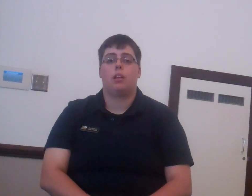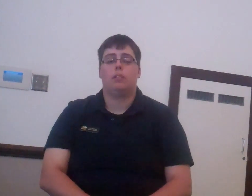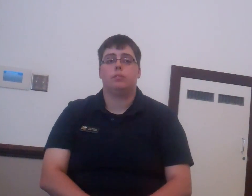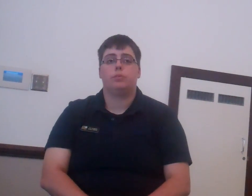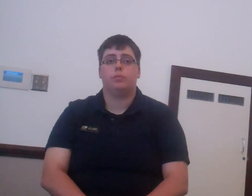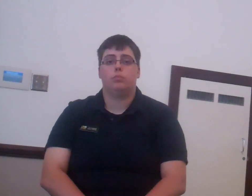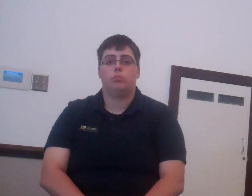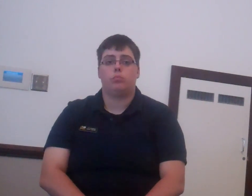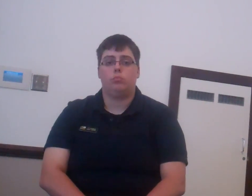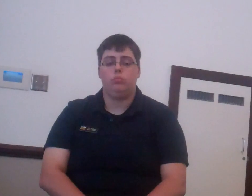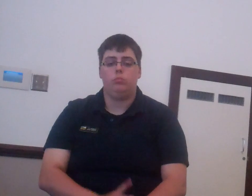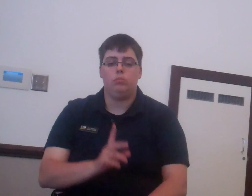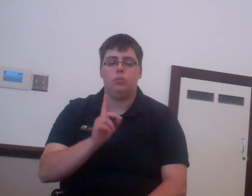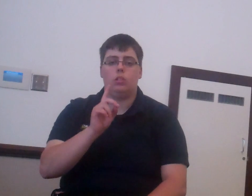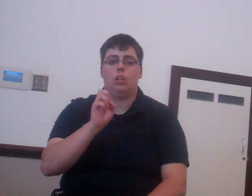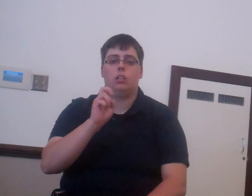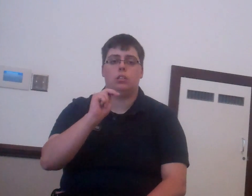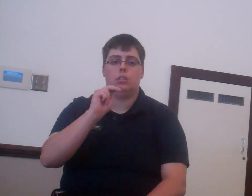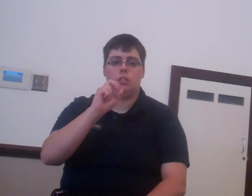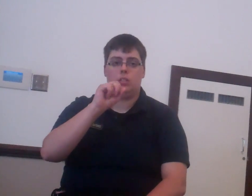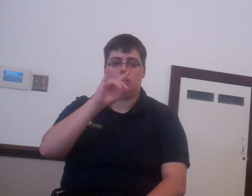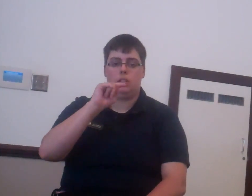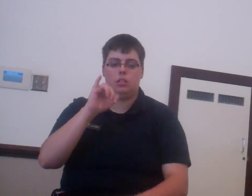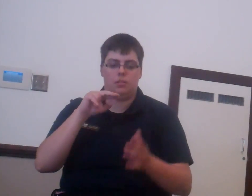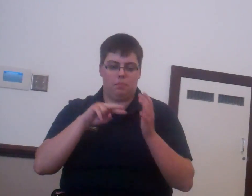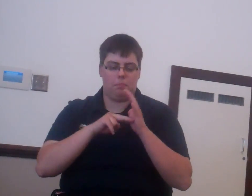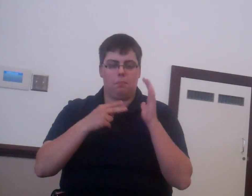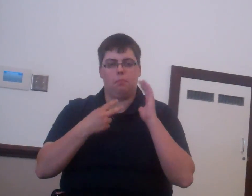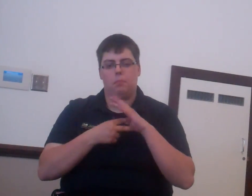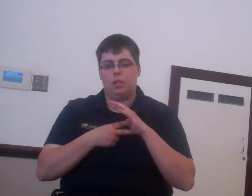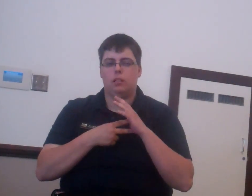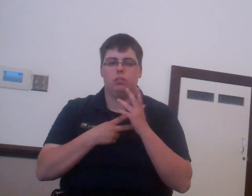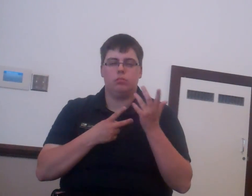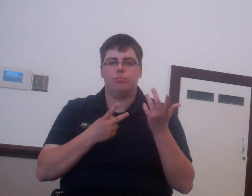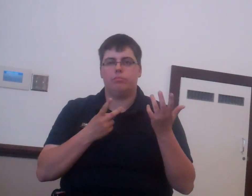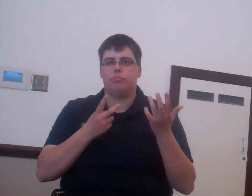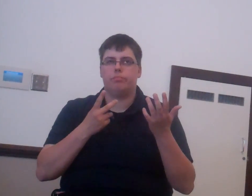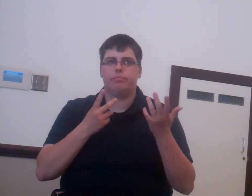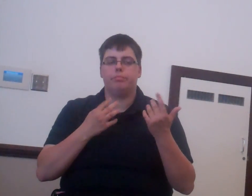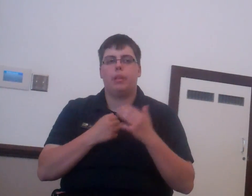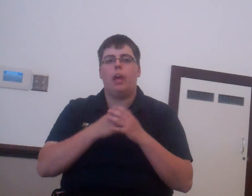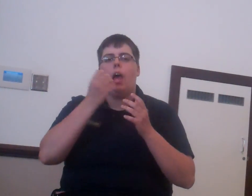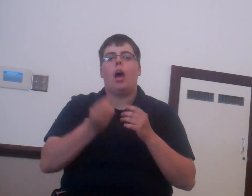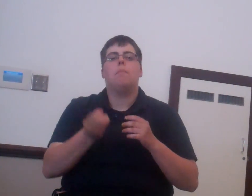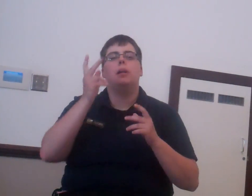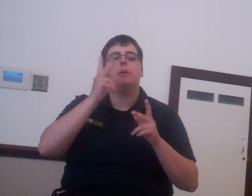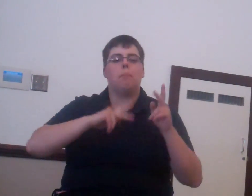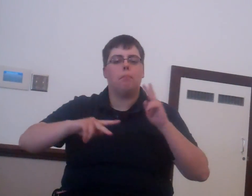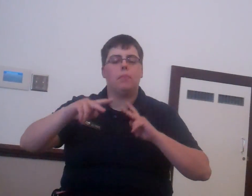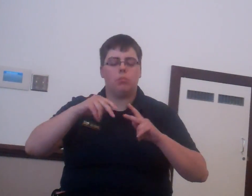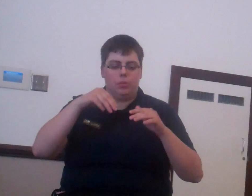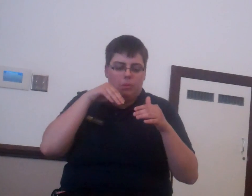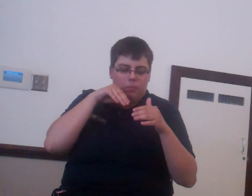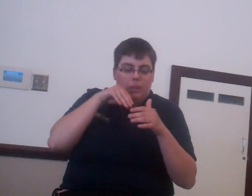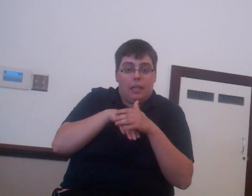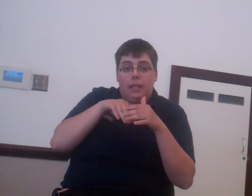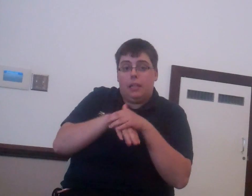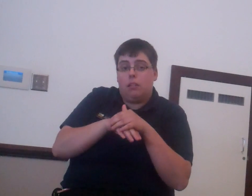kind of like how many people in the network are also talking to how many other people in the network. So for instance,